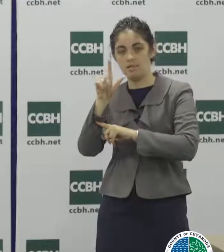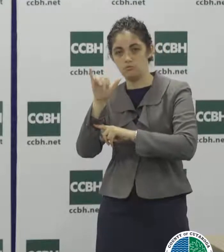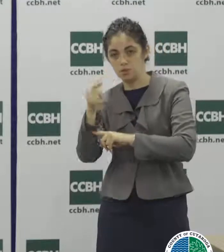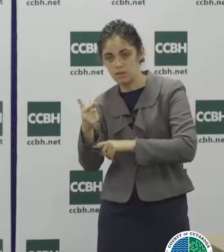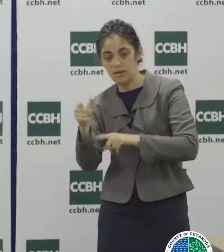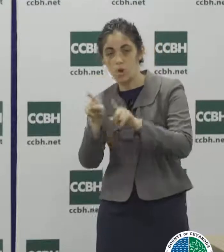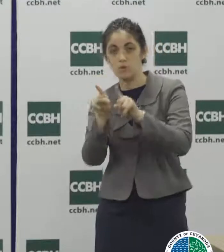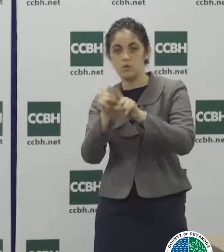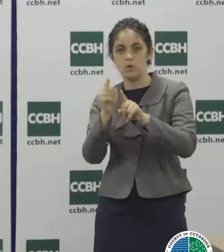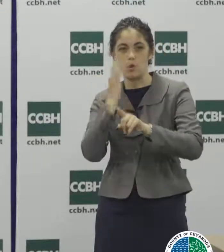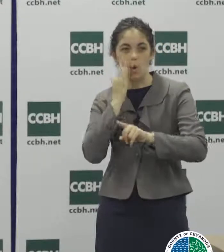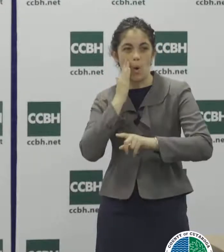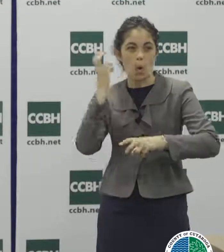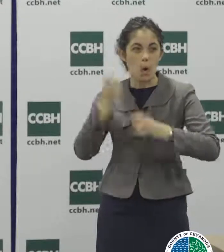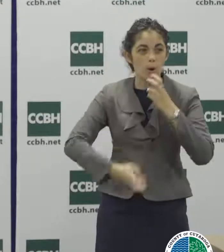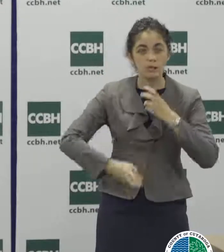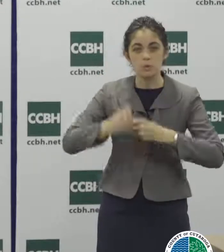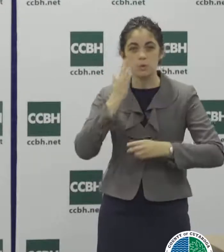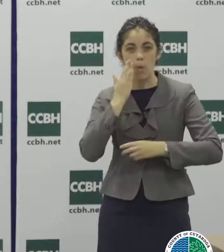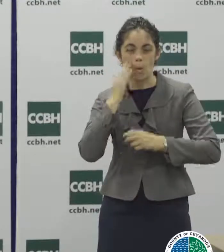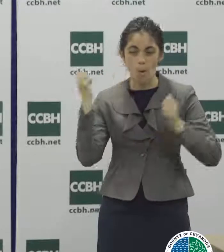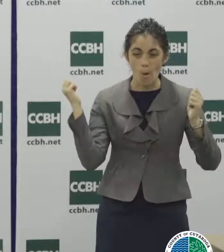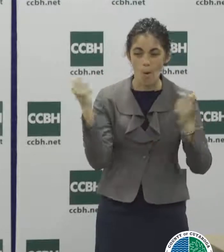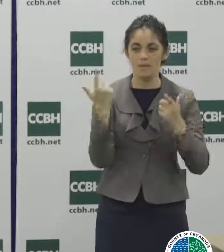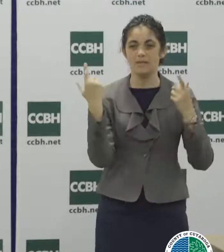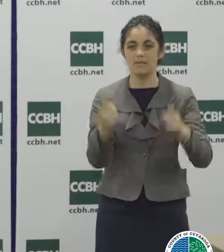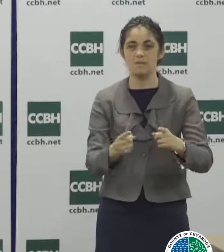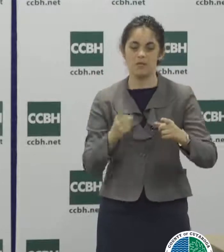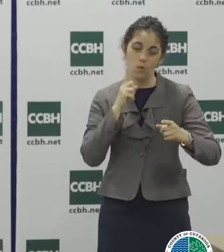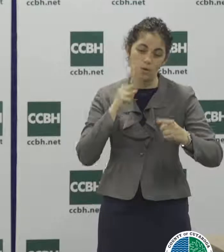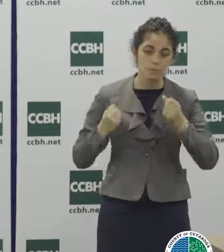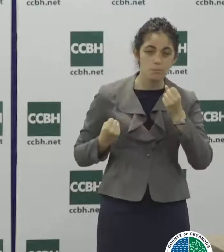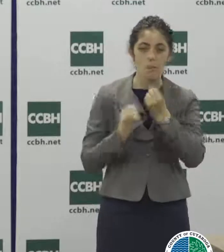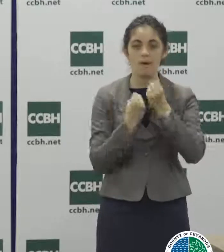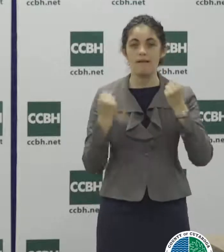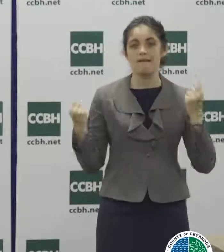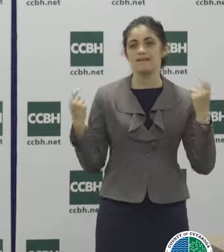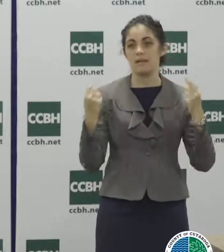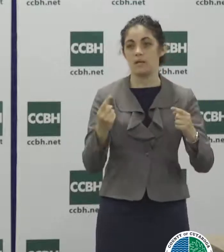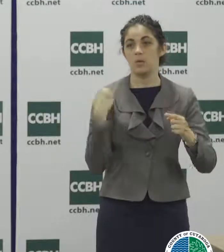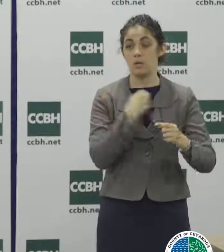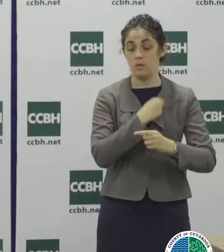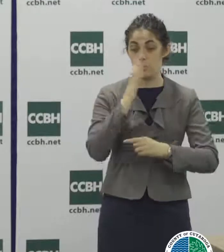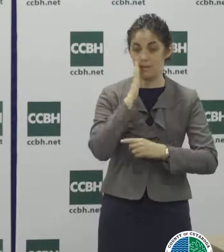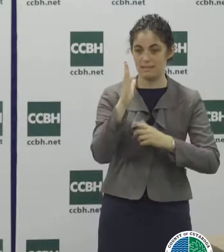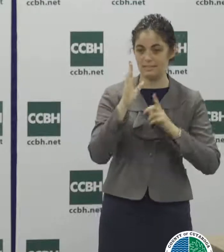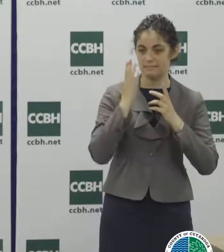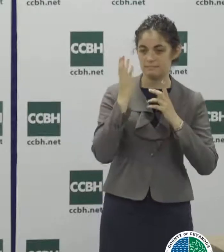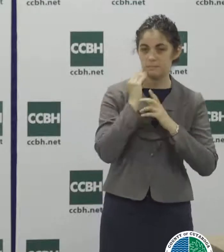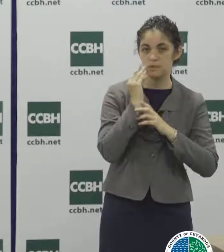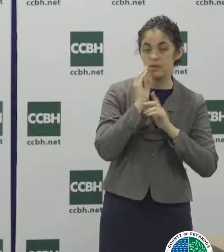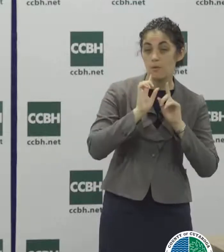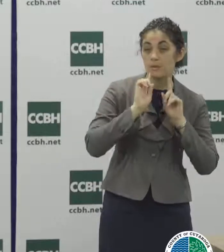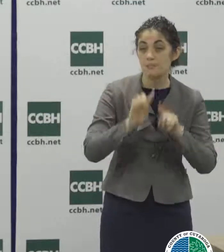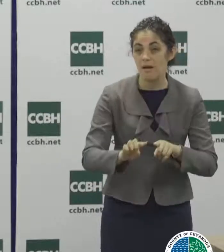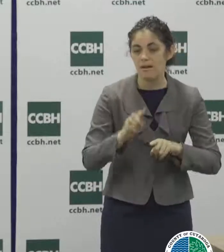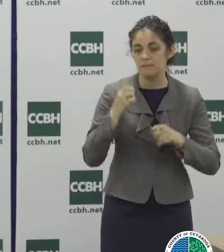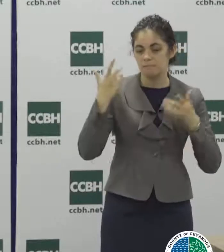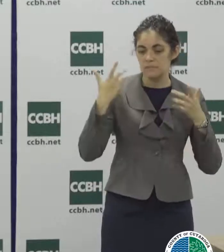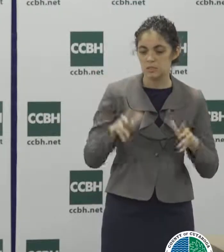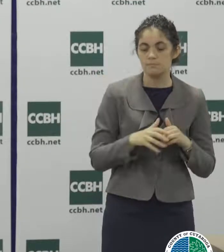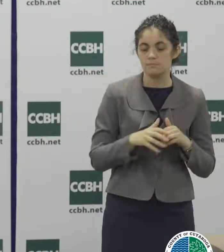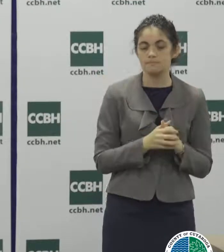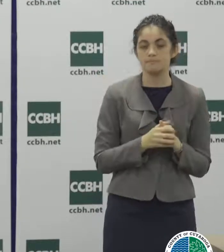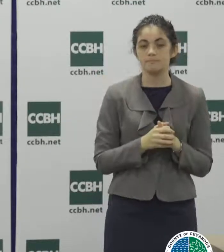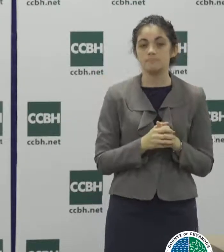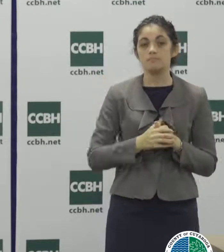coronavirus, and trying hard to provide the intellectual support for what we're going to do in response to it. I'm proud